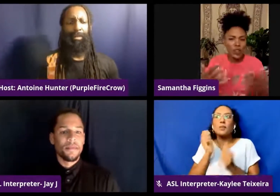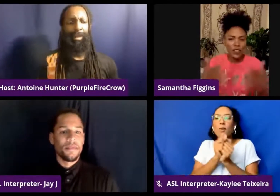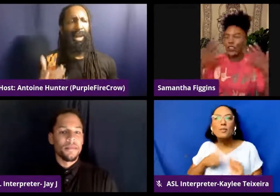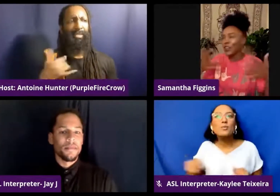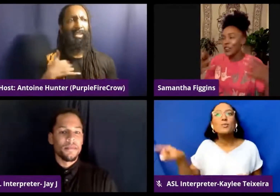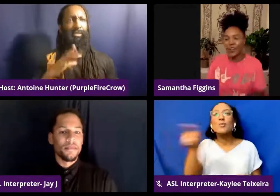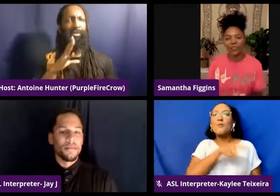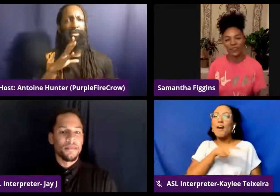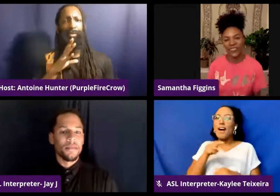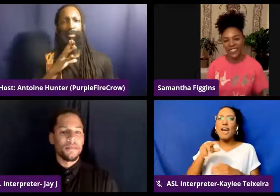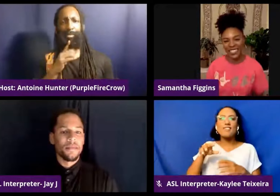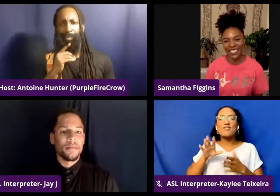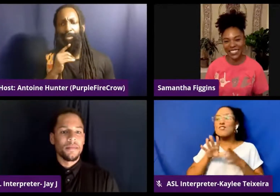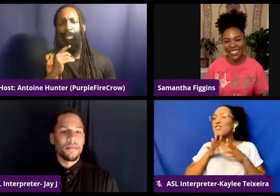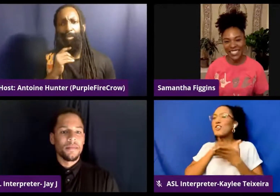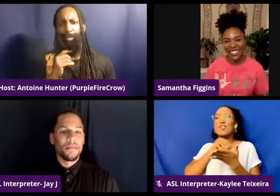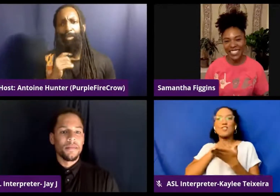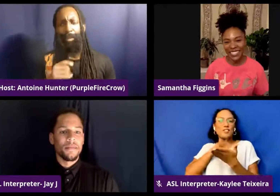and learn, just learn.